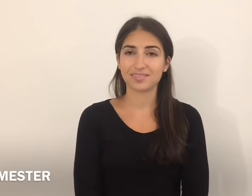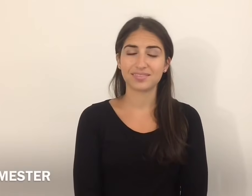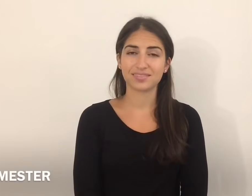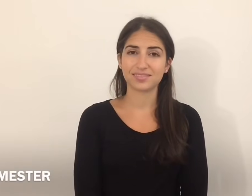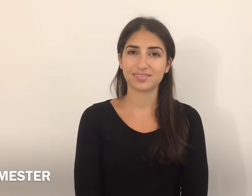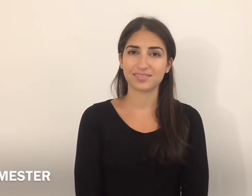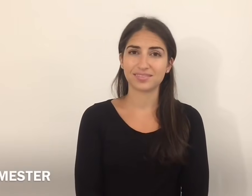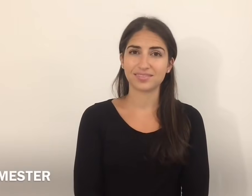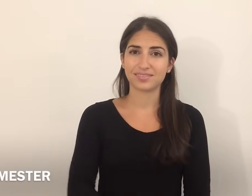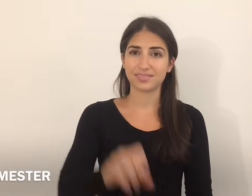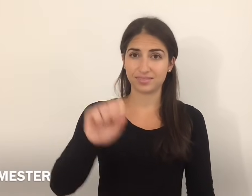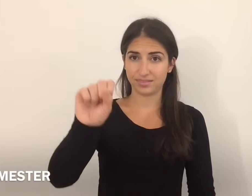Semester.